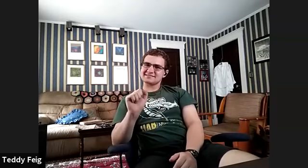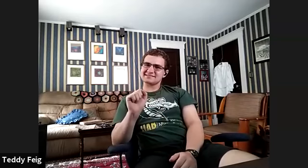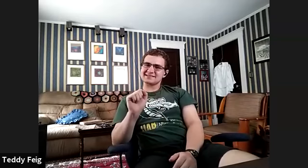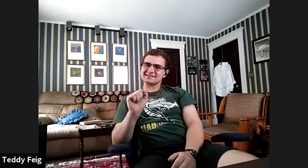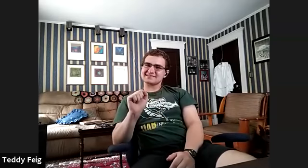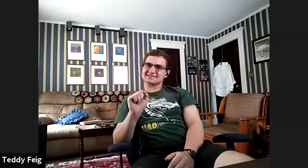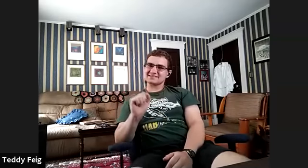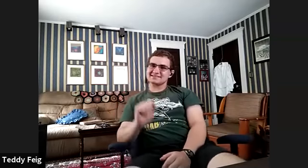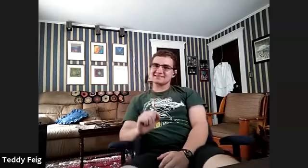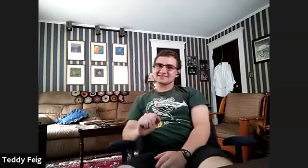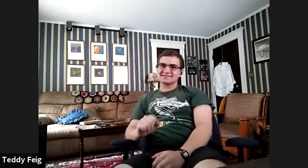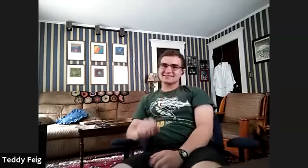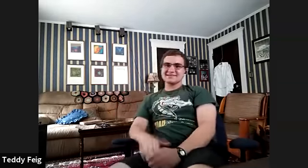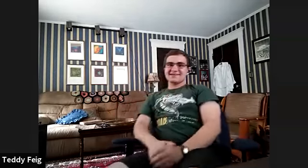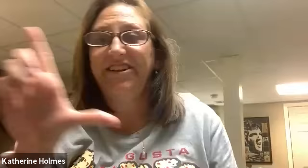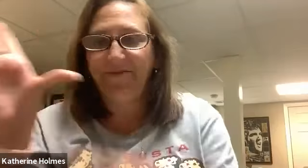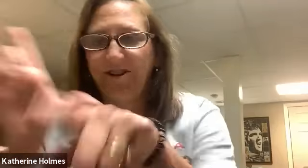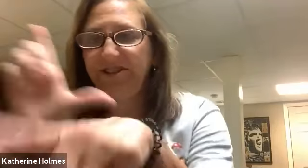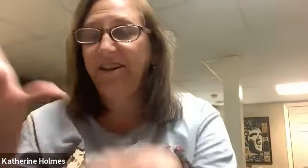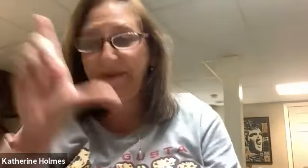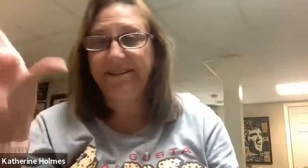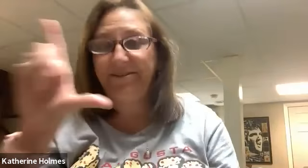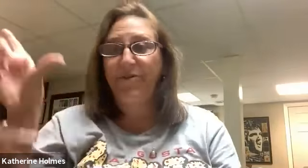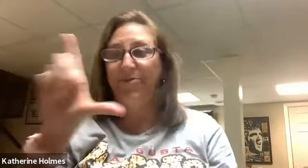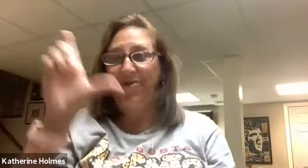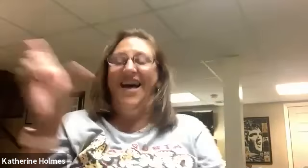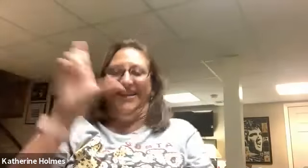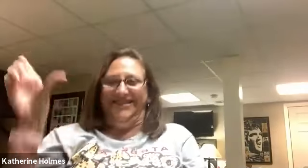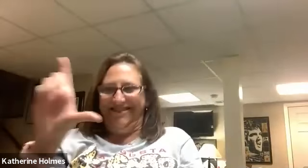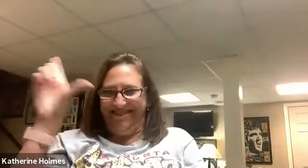Oh, yeah. I cheated. I watched Teddy, but I did remember that.